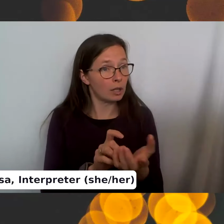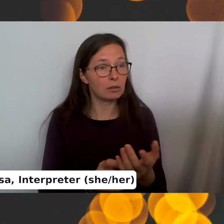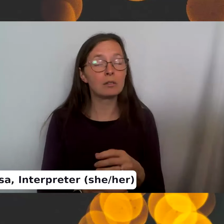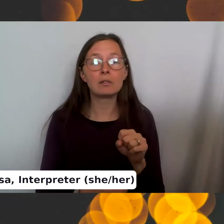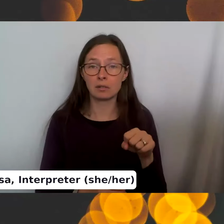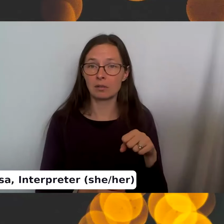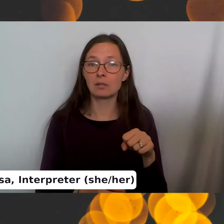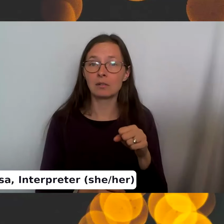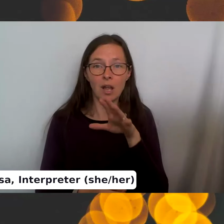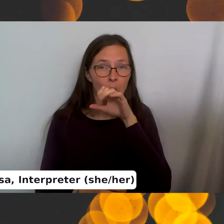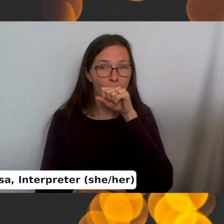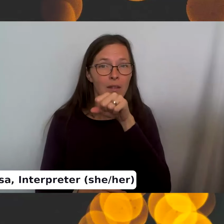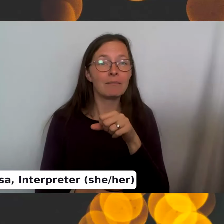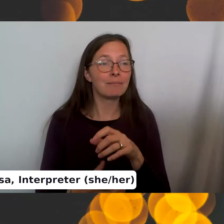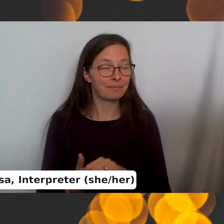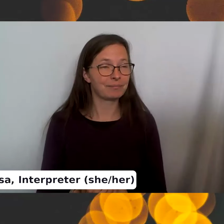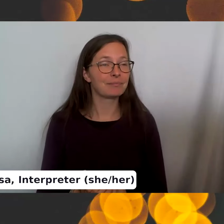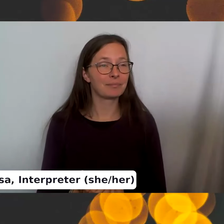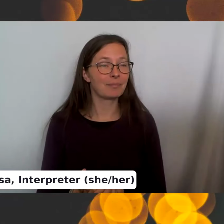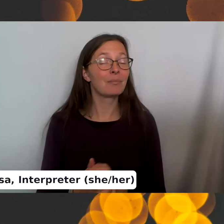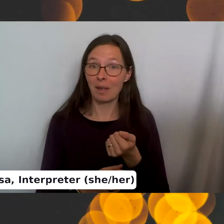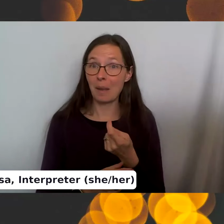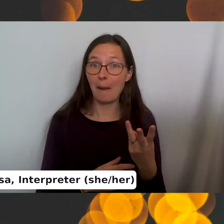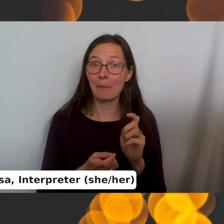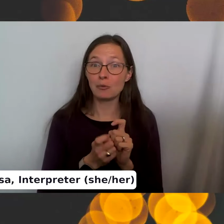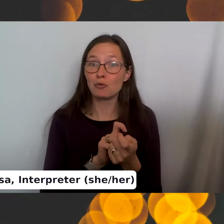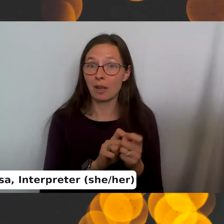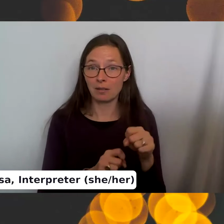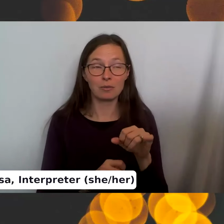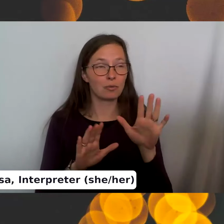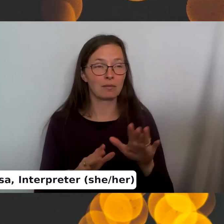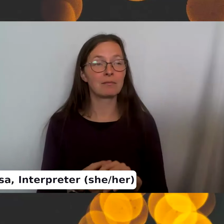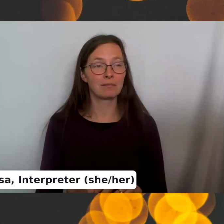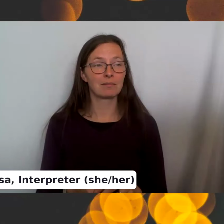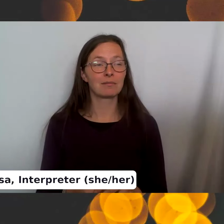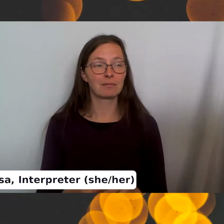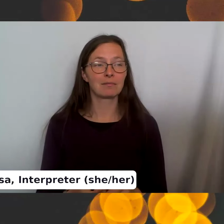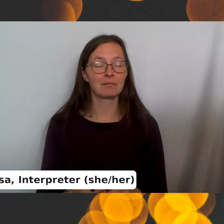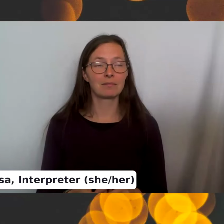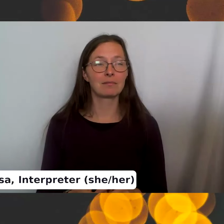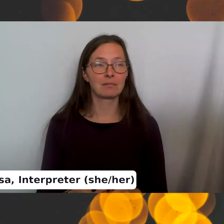Yeah, I would love to hear. Oh, we got a couple change. That's great.